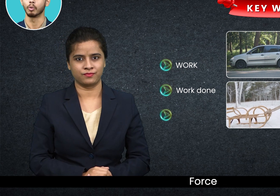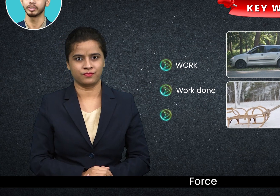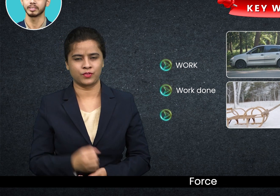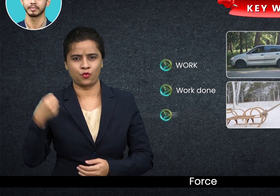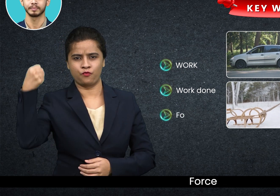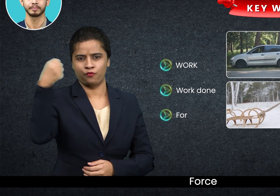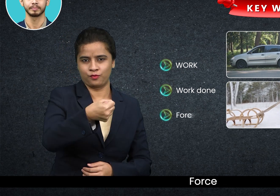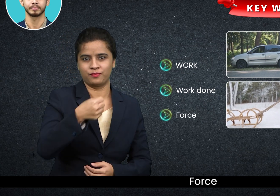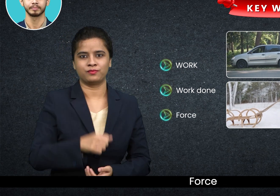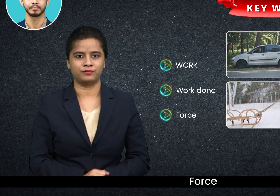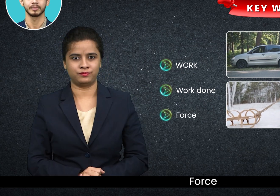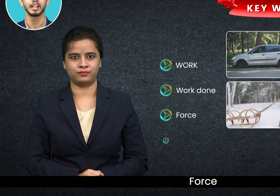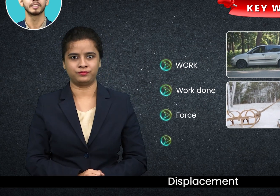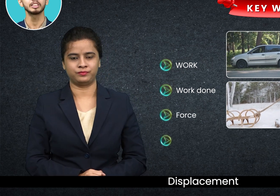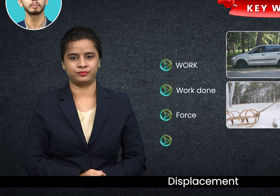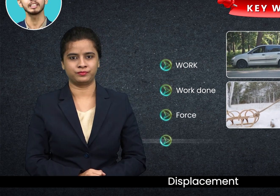force,